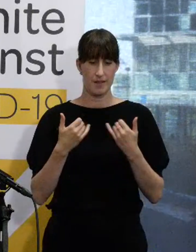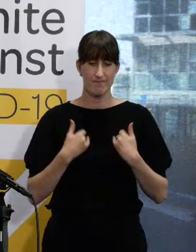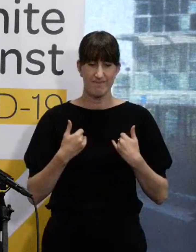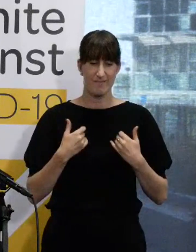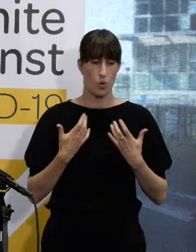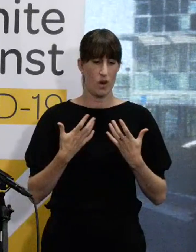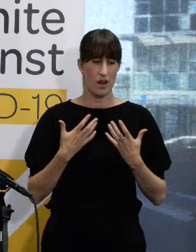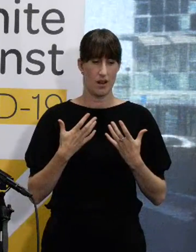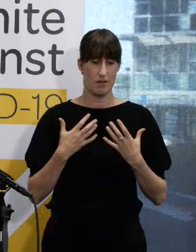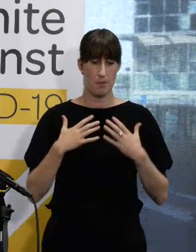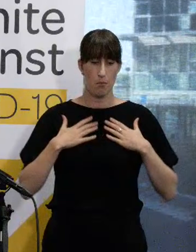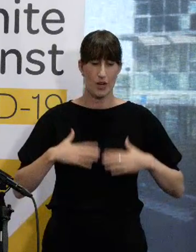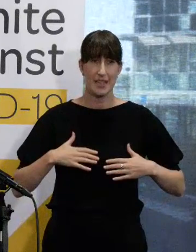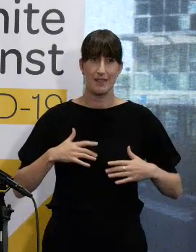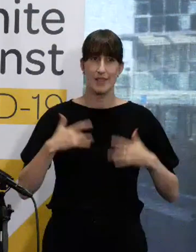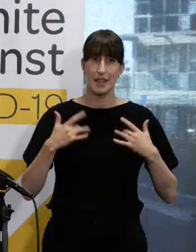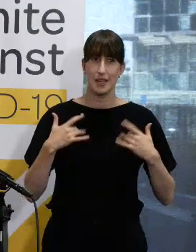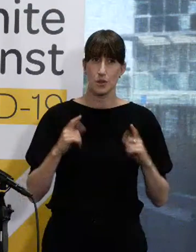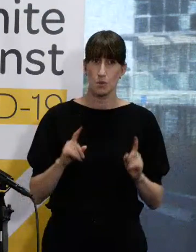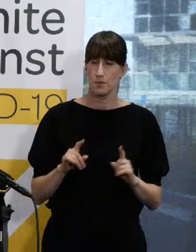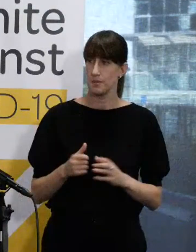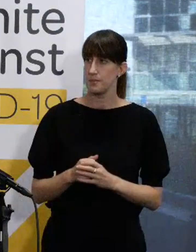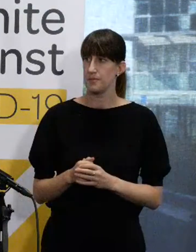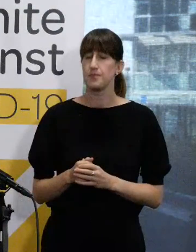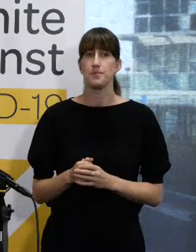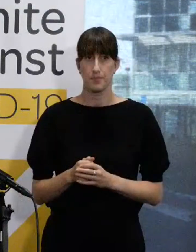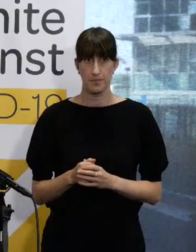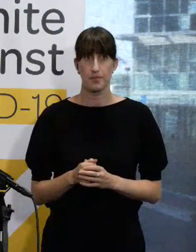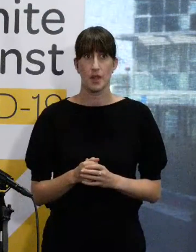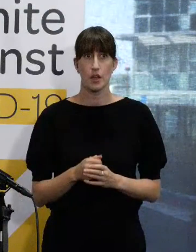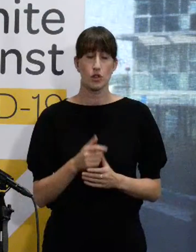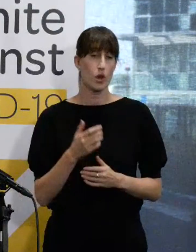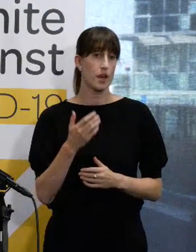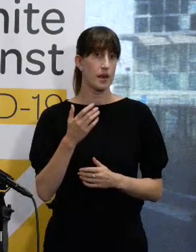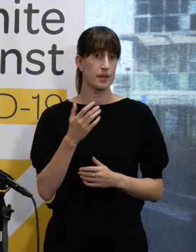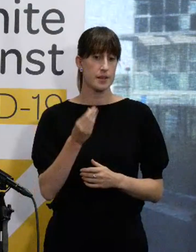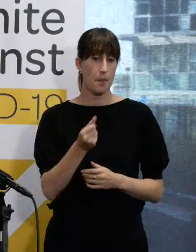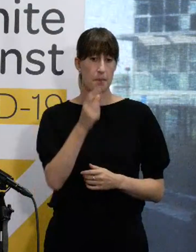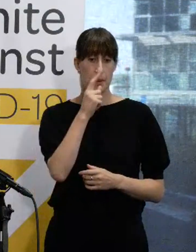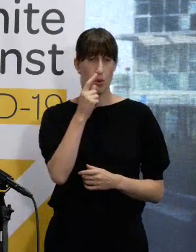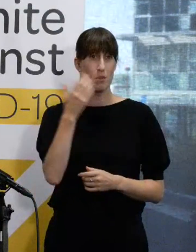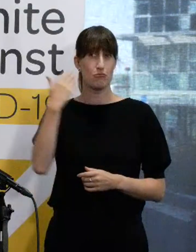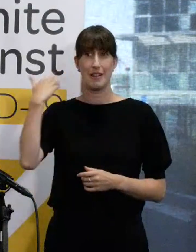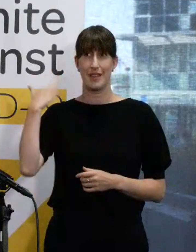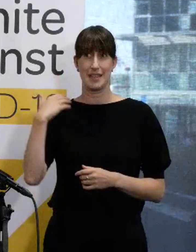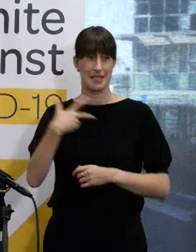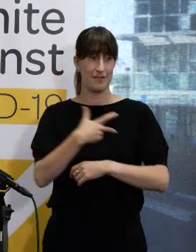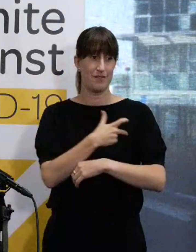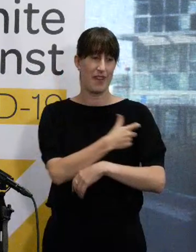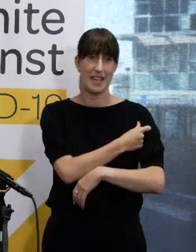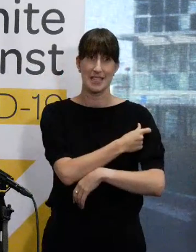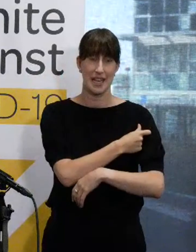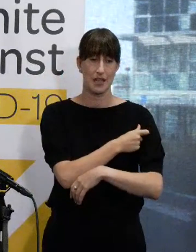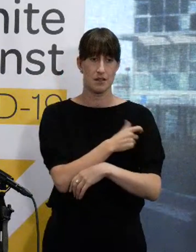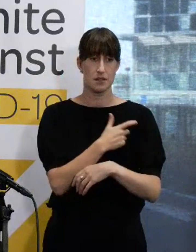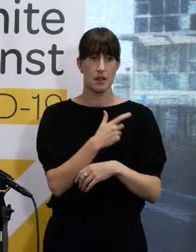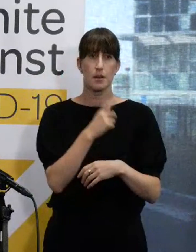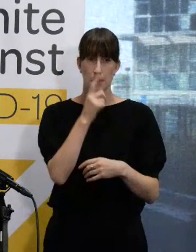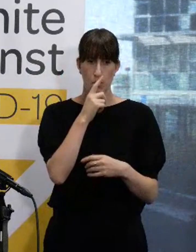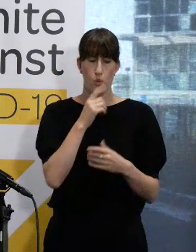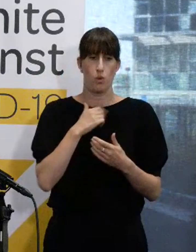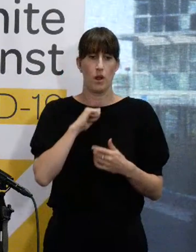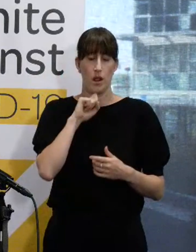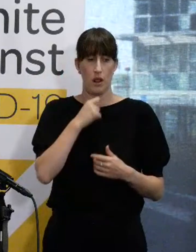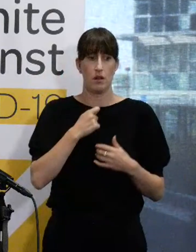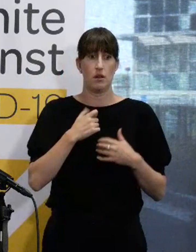people who have had allergic reactions to other vaccines. And remembering that the vaccine has a number of components of it, and usually the allergy